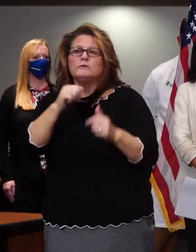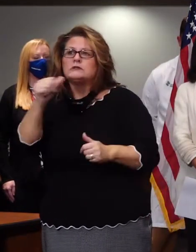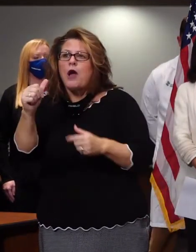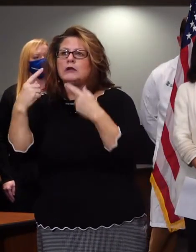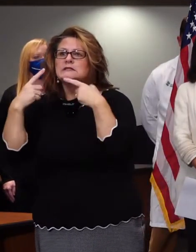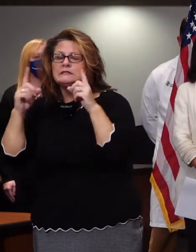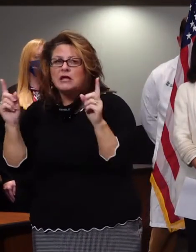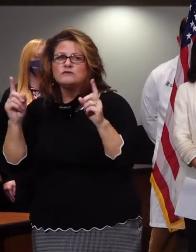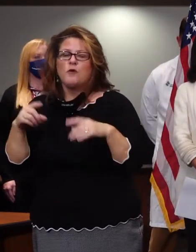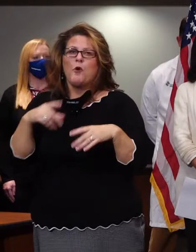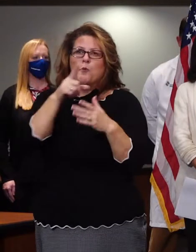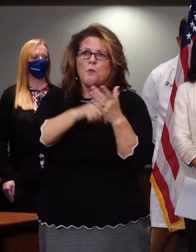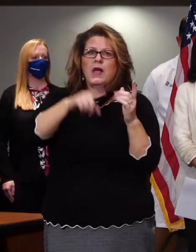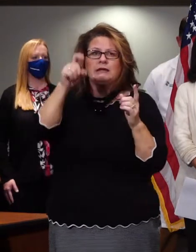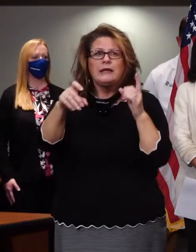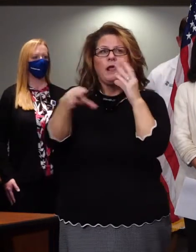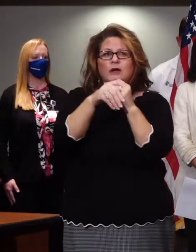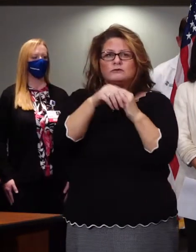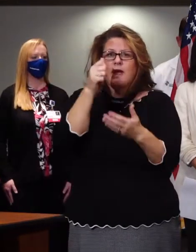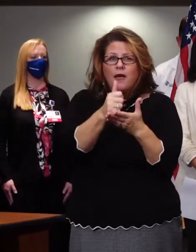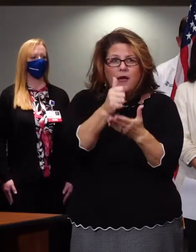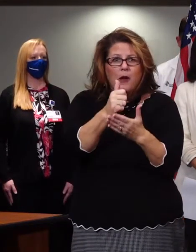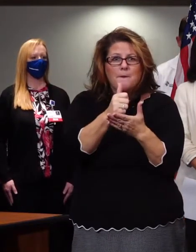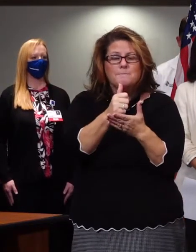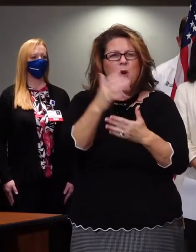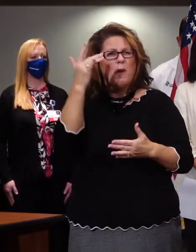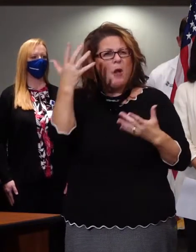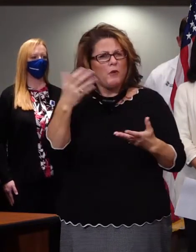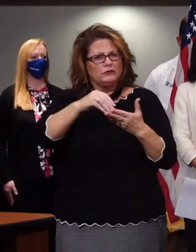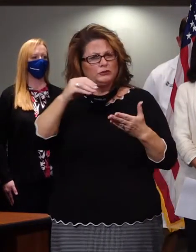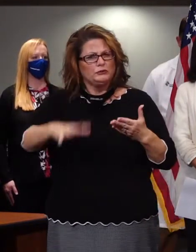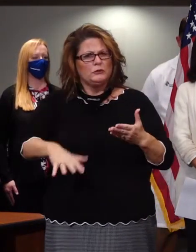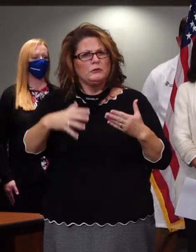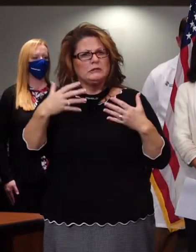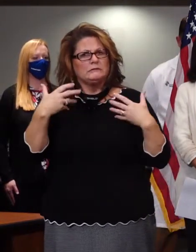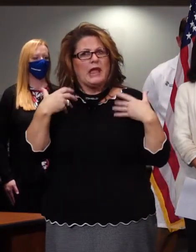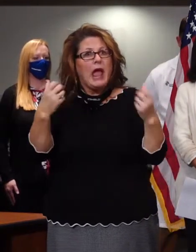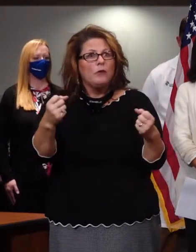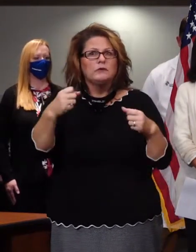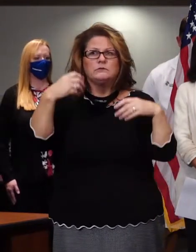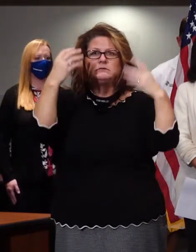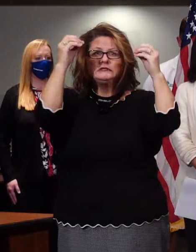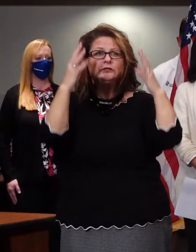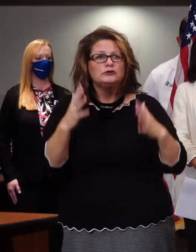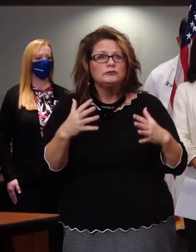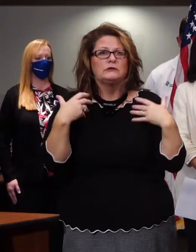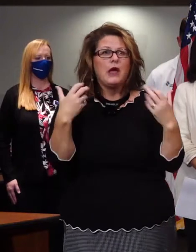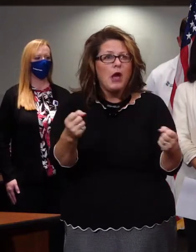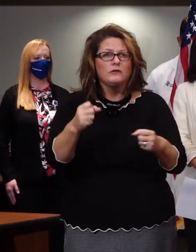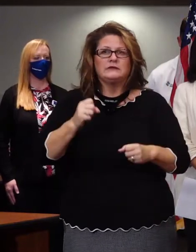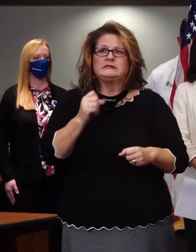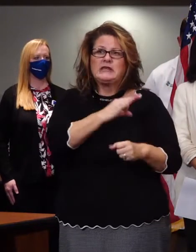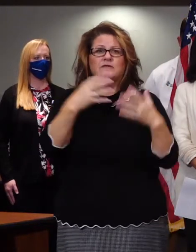additional support was needed to ensure the continued safety of the students, teachers, and staff. The